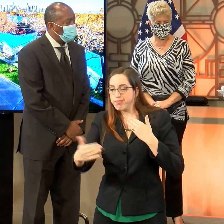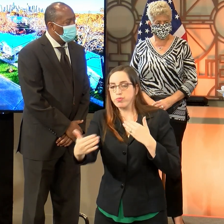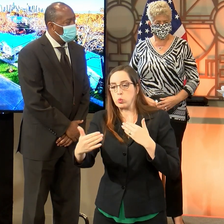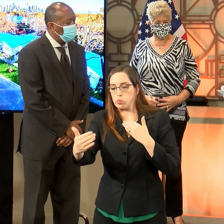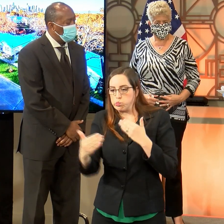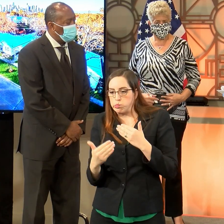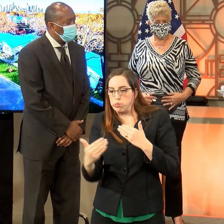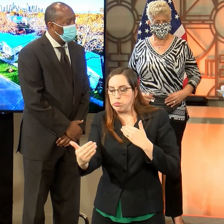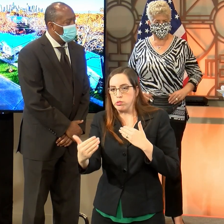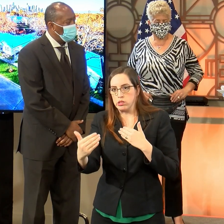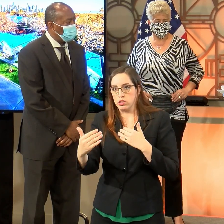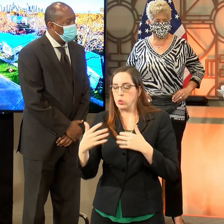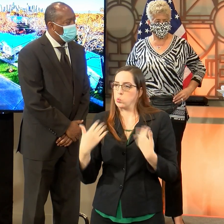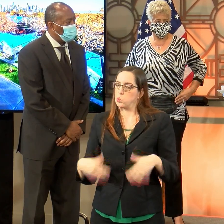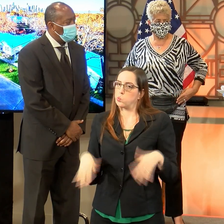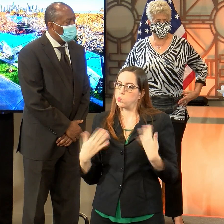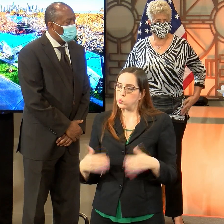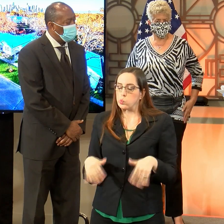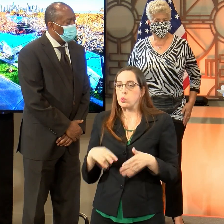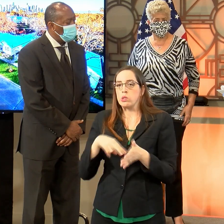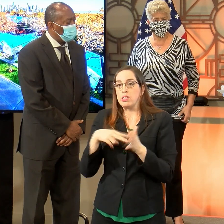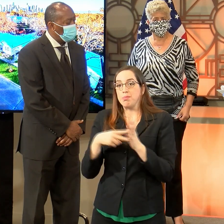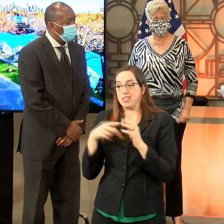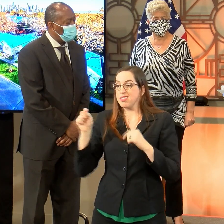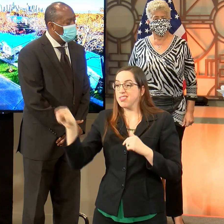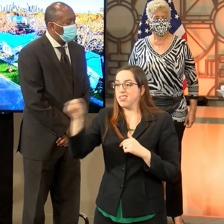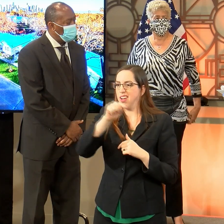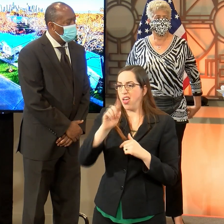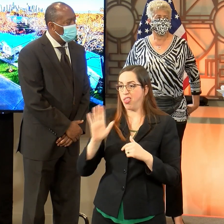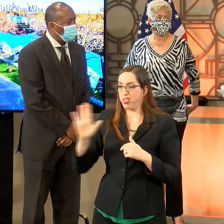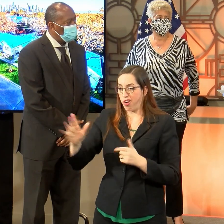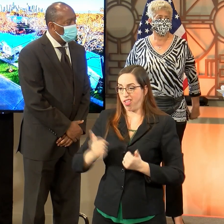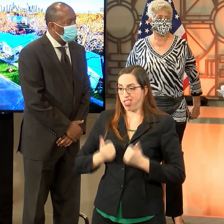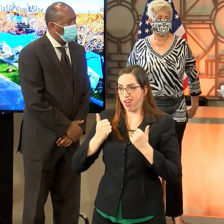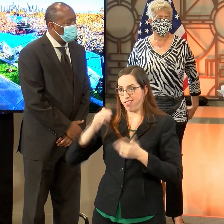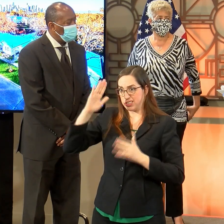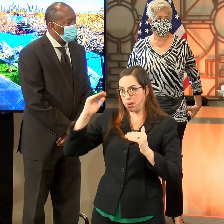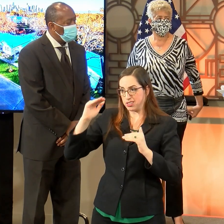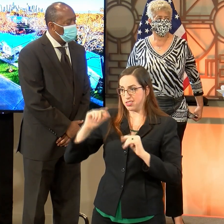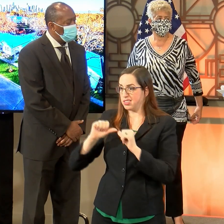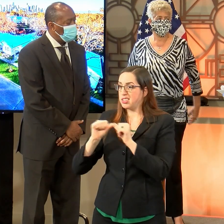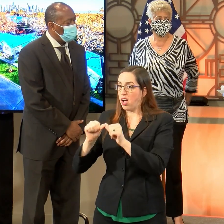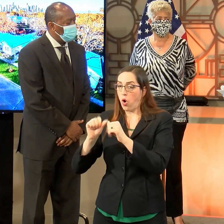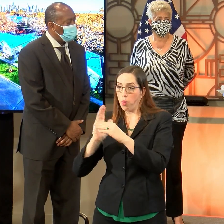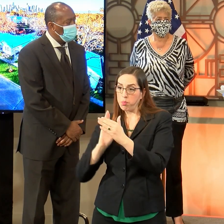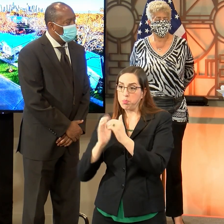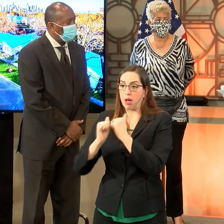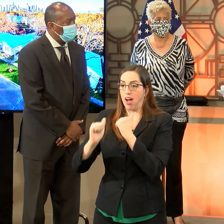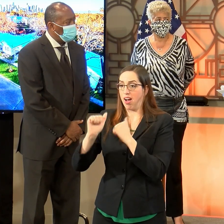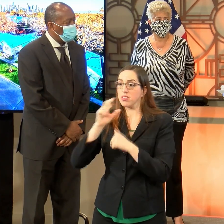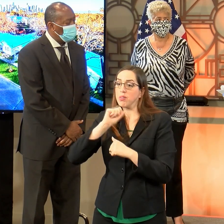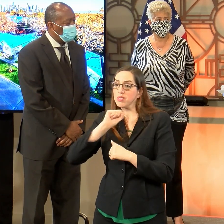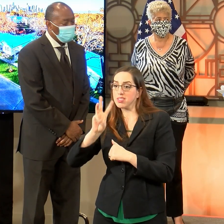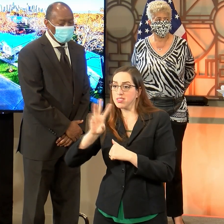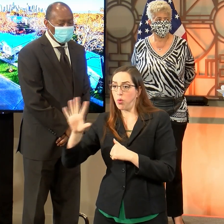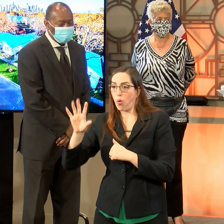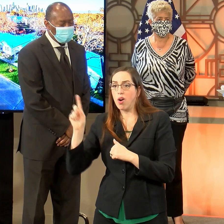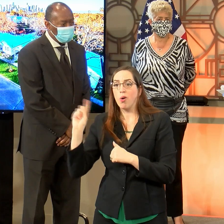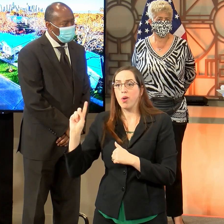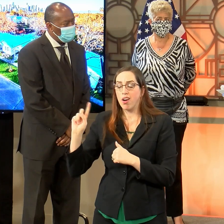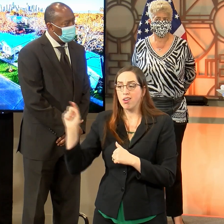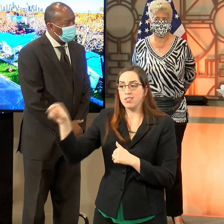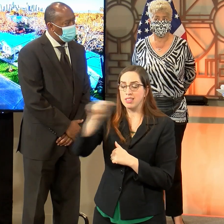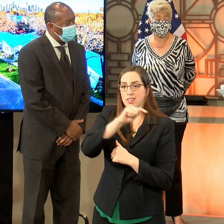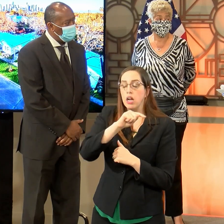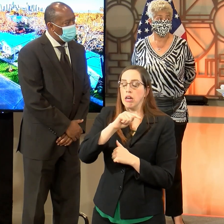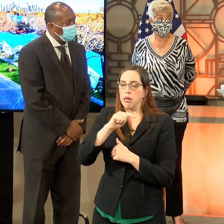And those communities where our neighbors are not expected to live much past the age of 64 are predominantly